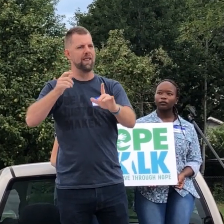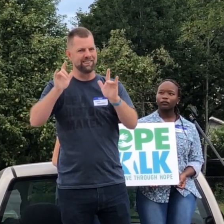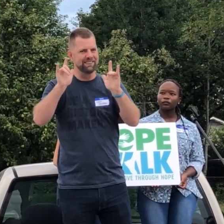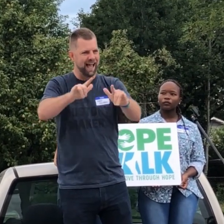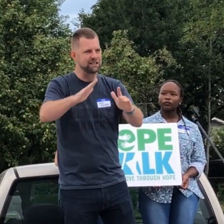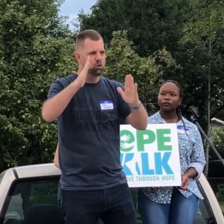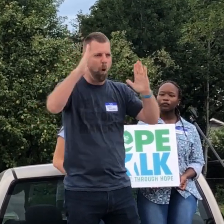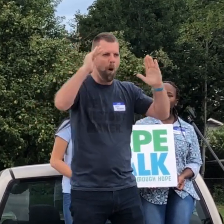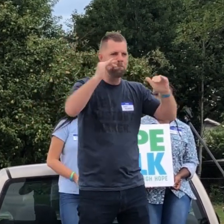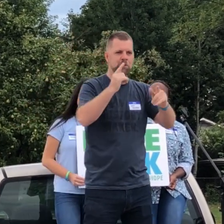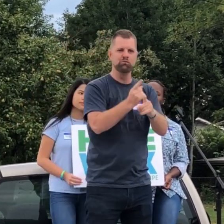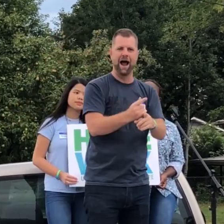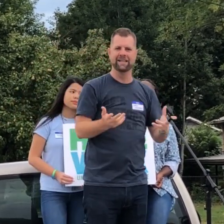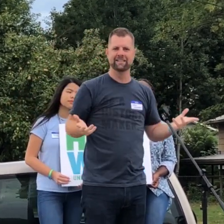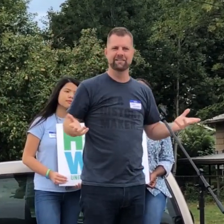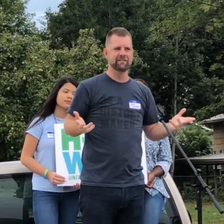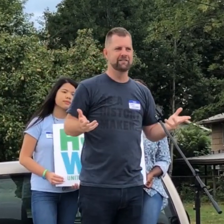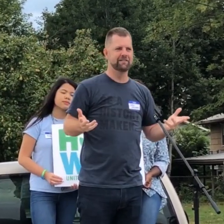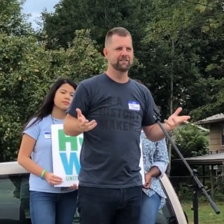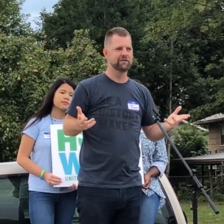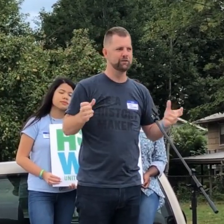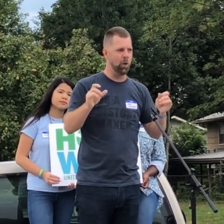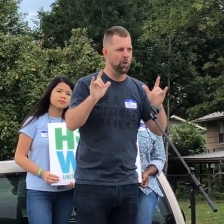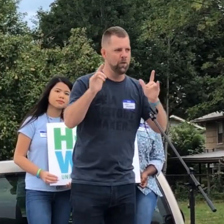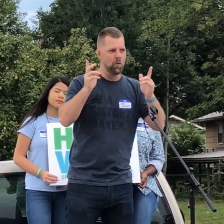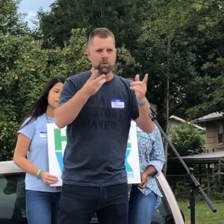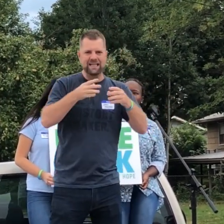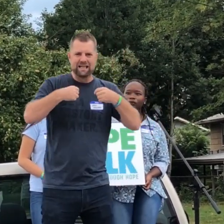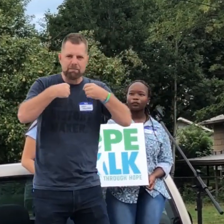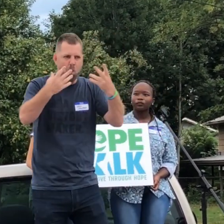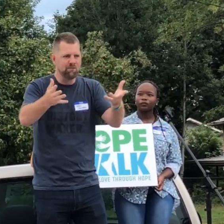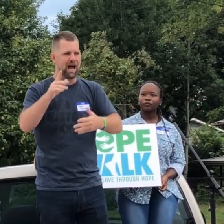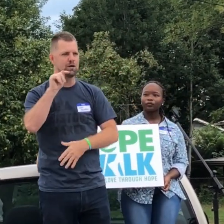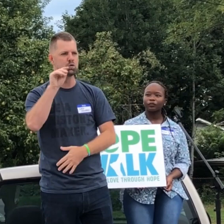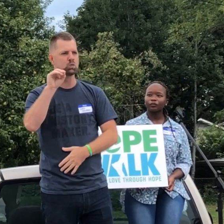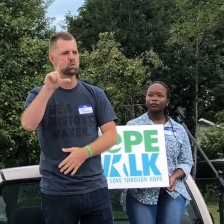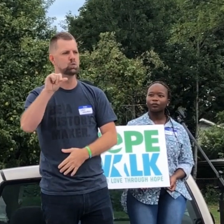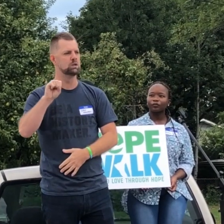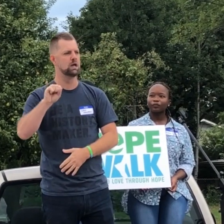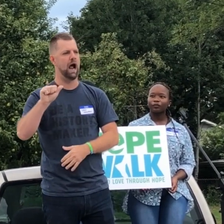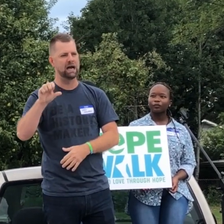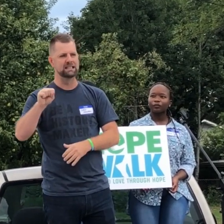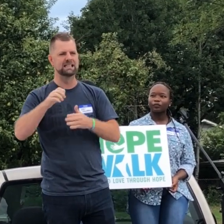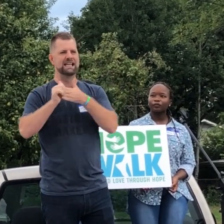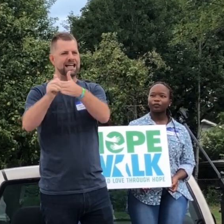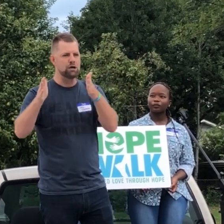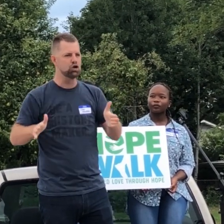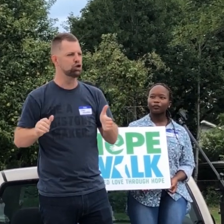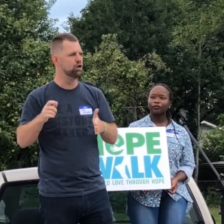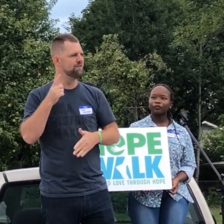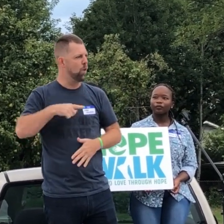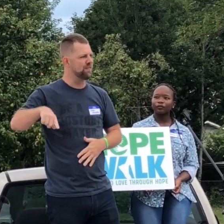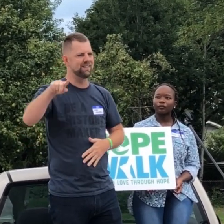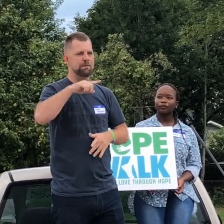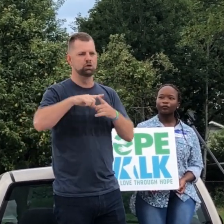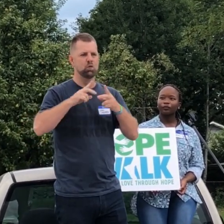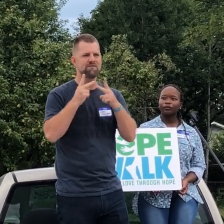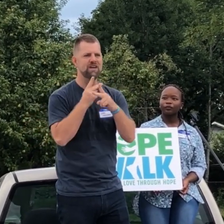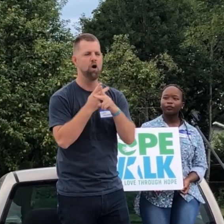work, that's what hope is. So we provide the tools as leaders for